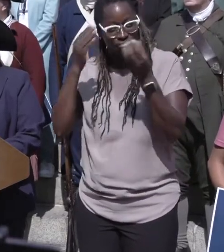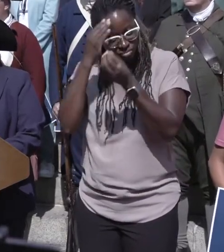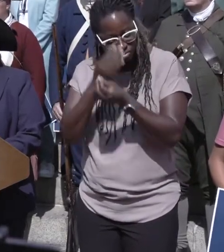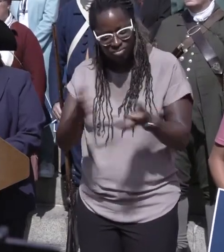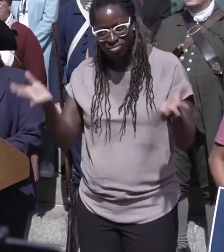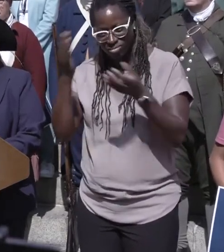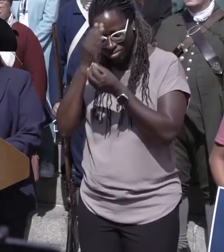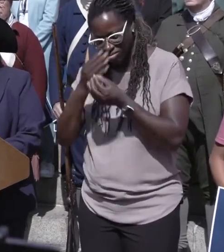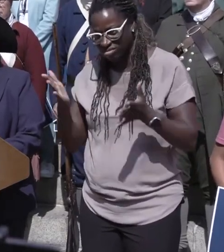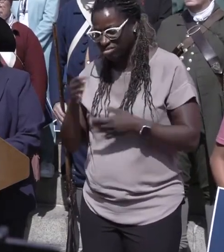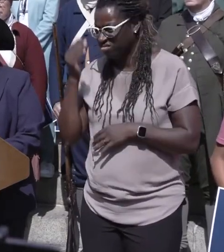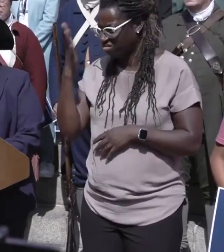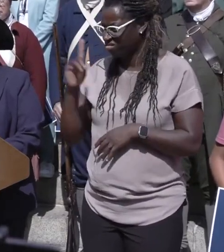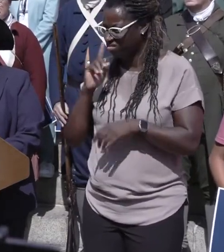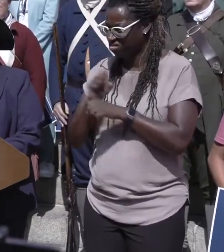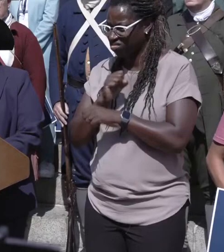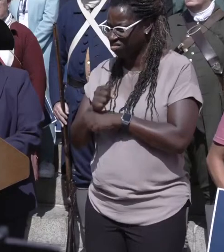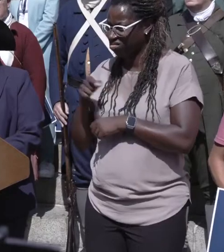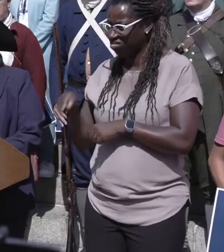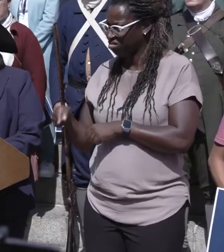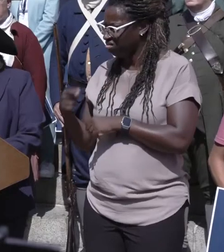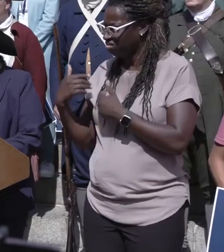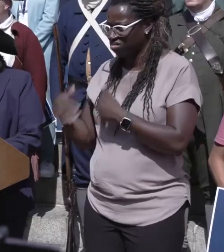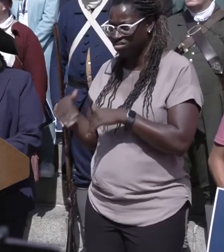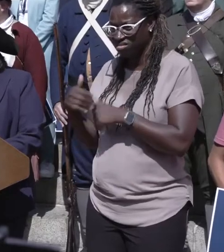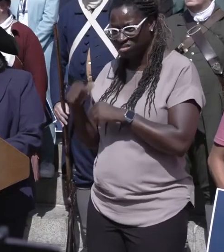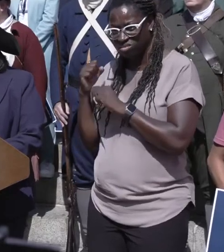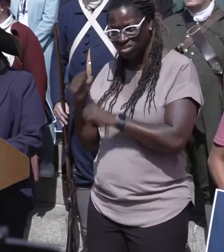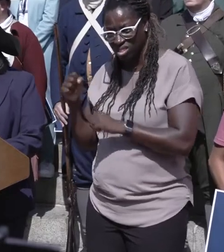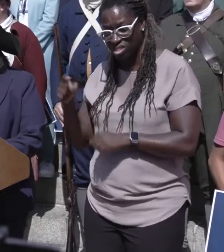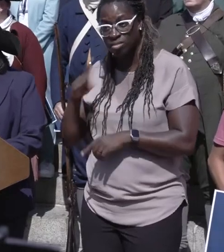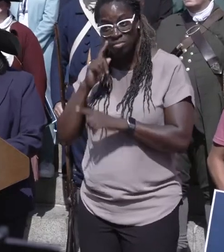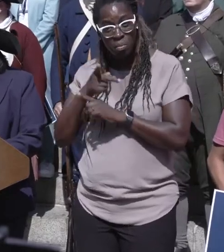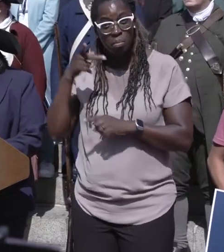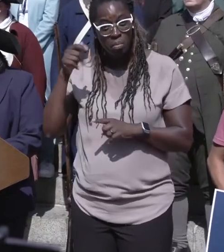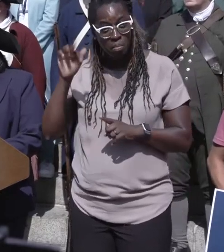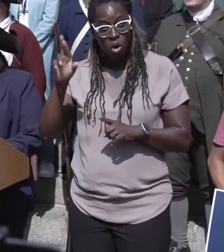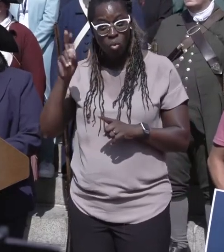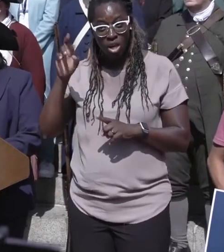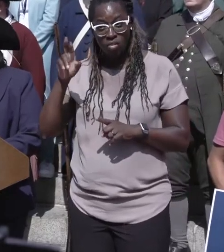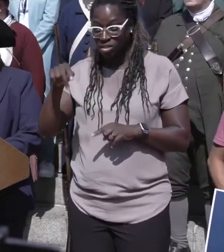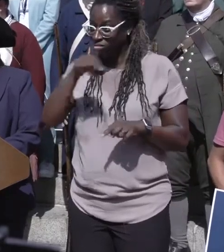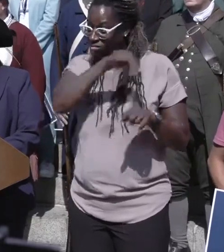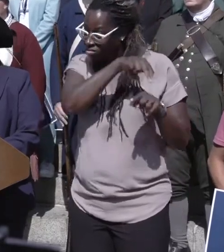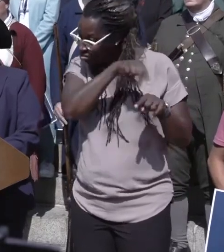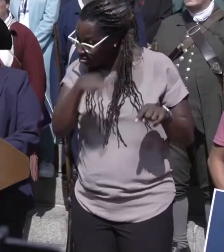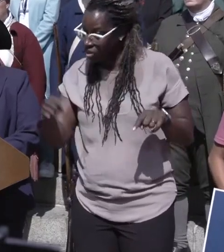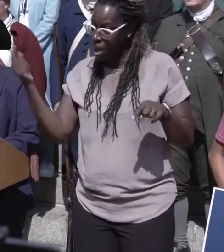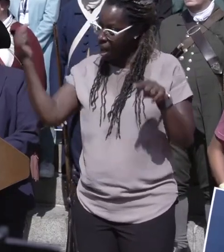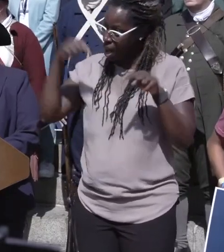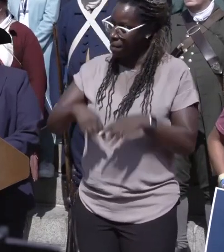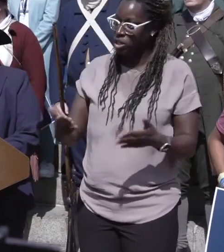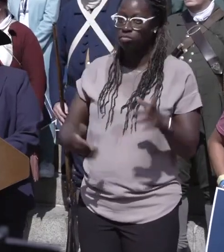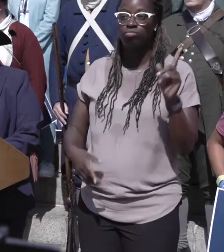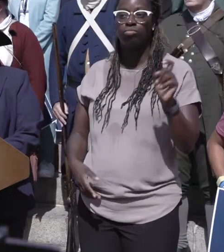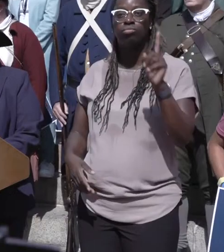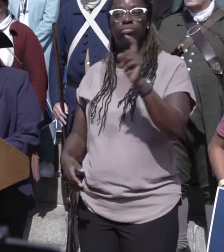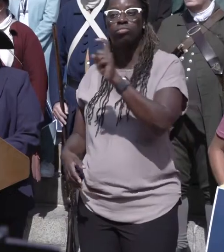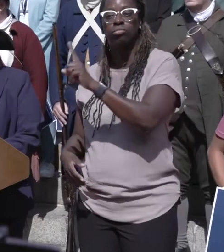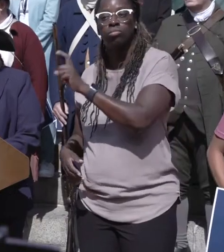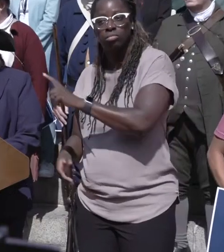traveled, where inventions were made, where our history comes to life. You can come to Massachusetts and visit